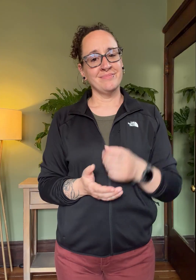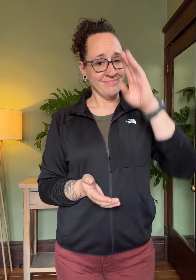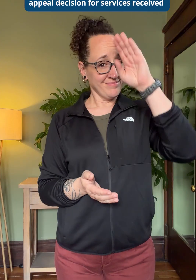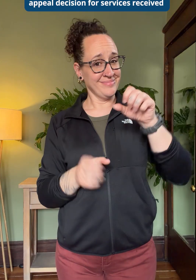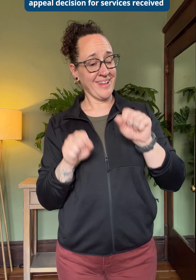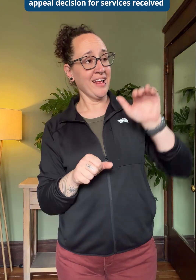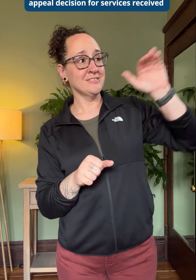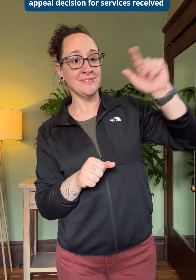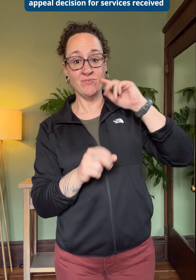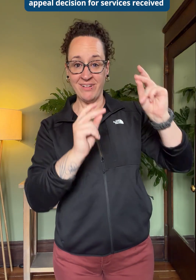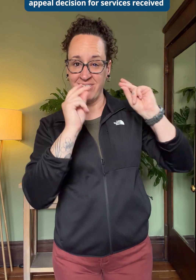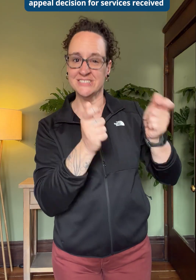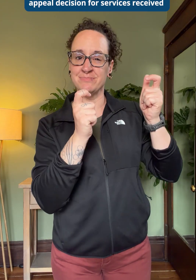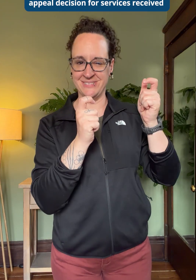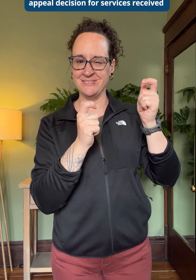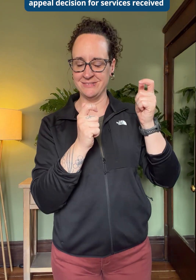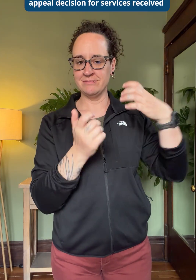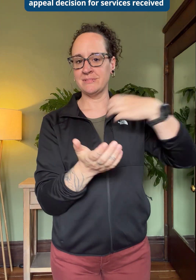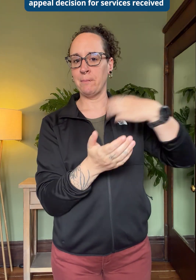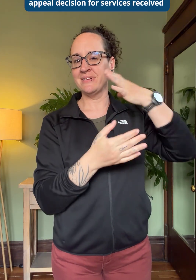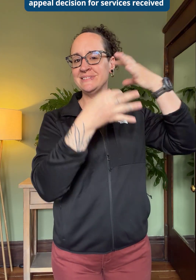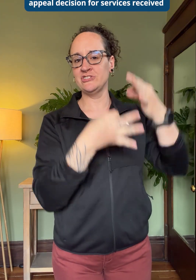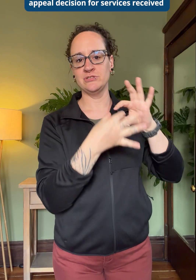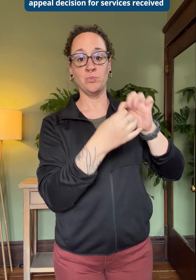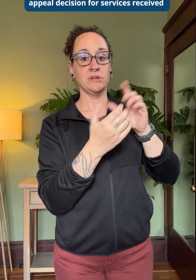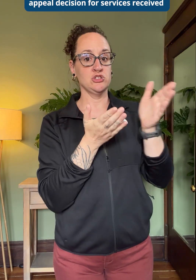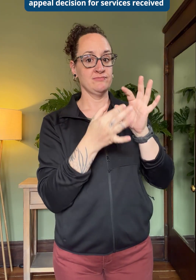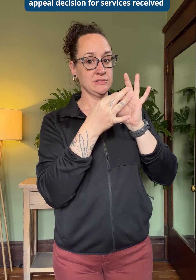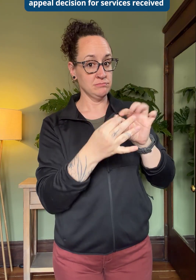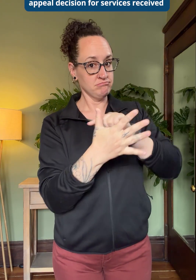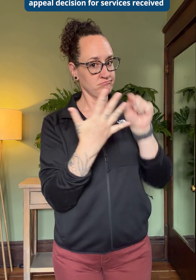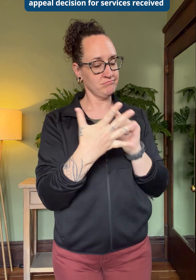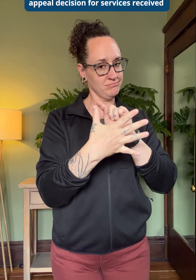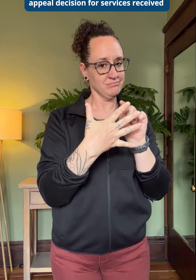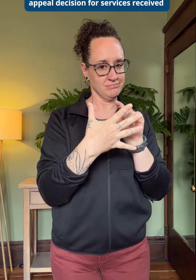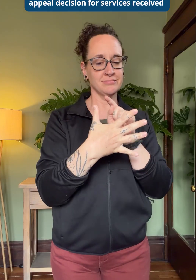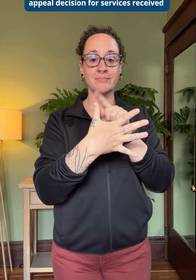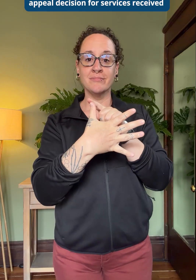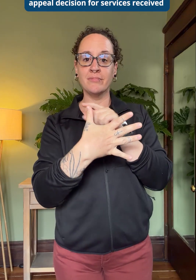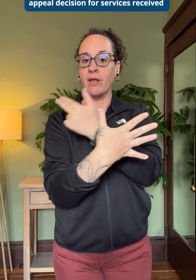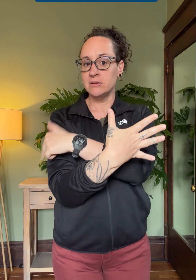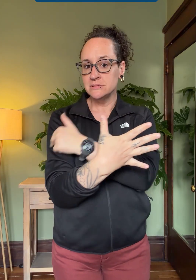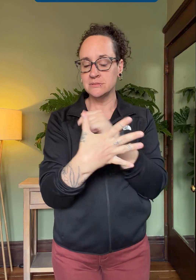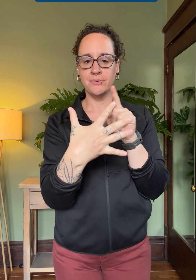You can ask for an expedited, faster appeal decision for services received from a